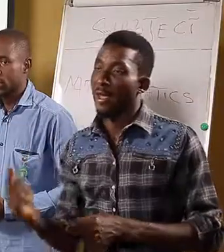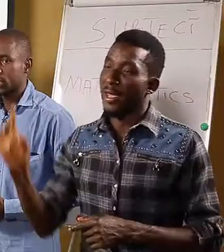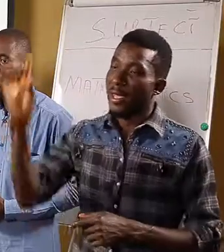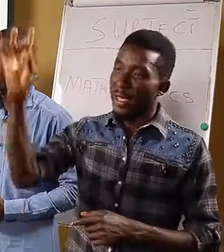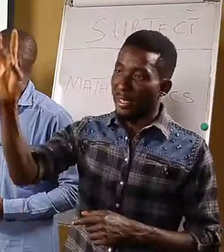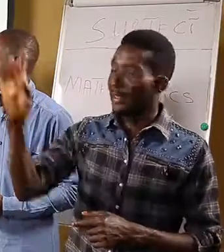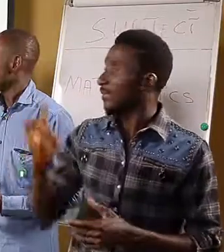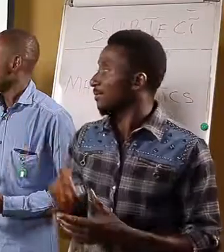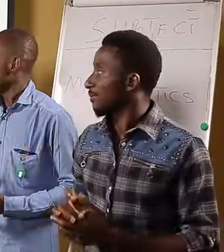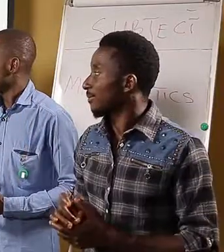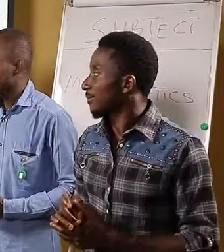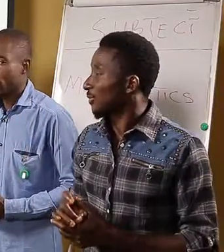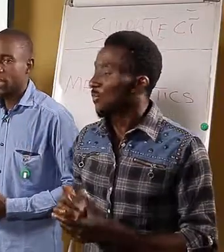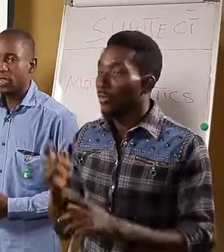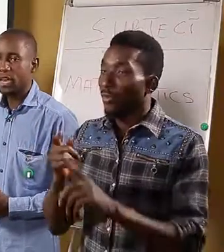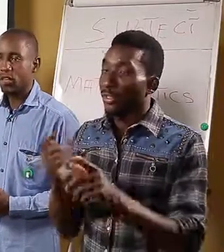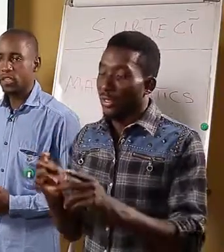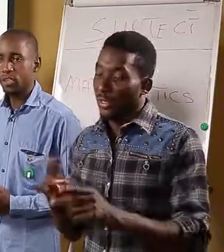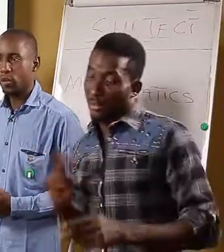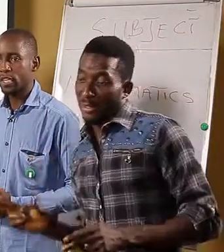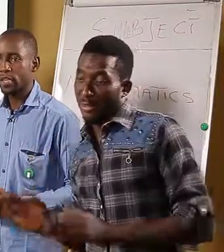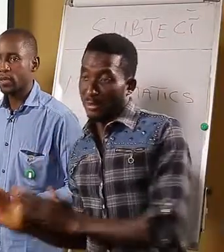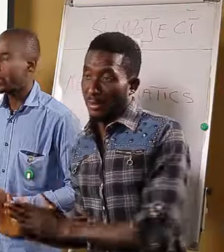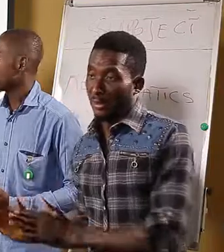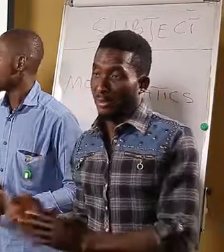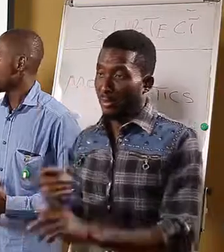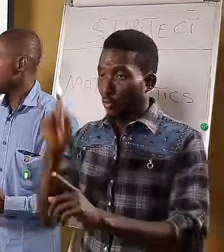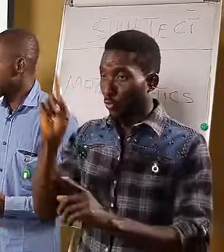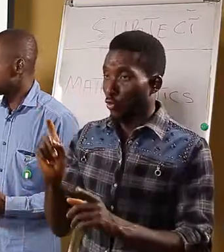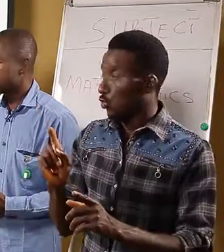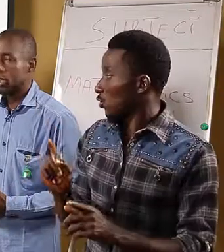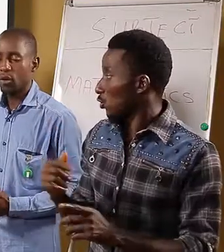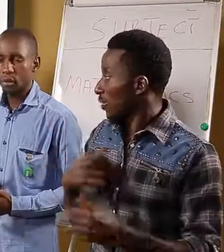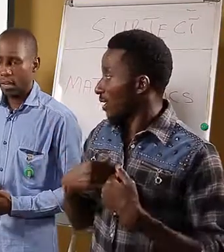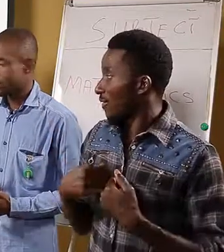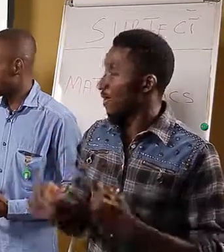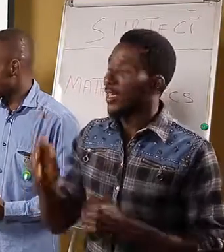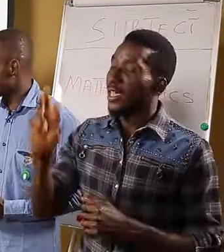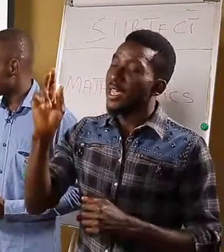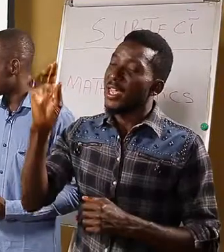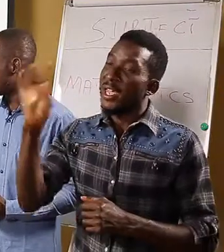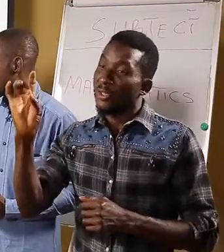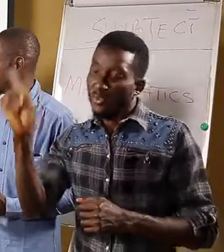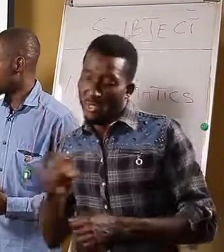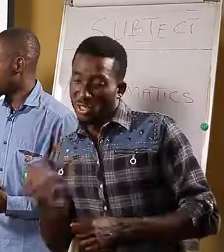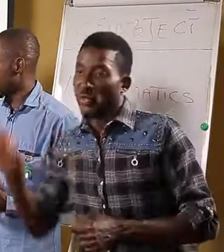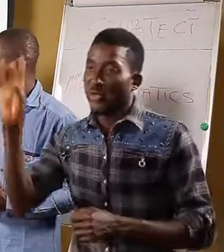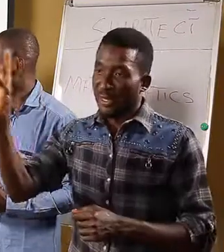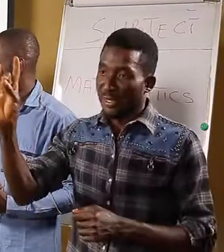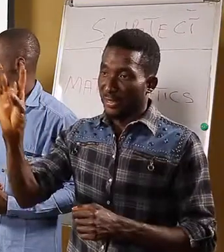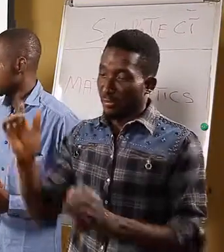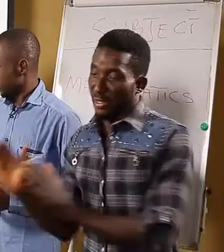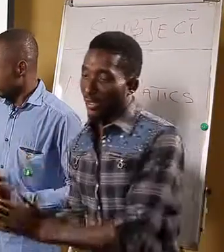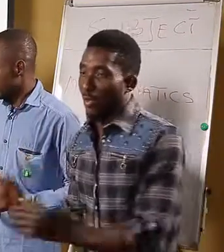over 8. From the right-hand side of this equation, 8 will cancel 8, and you will be